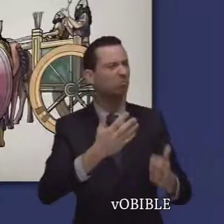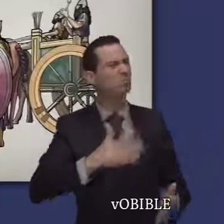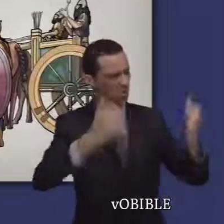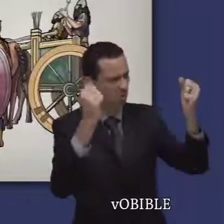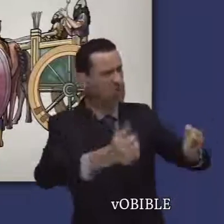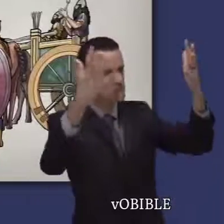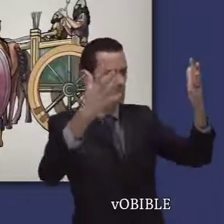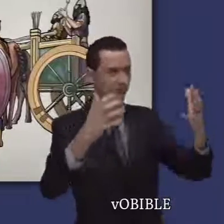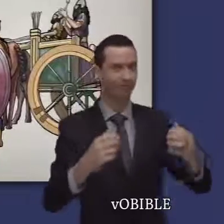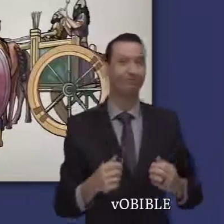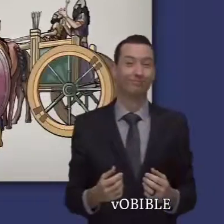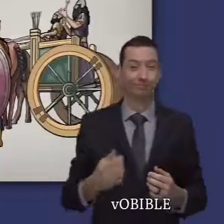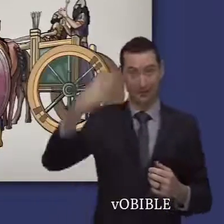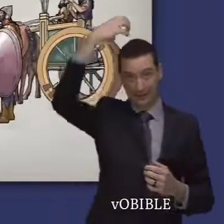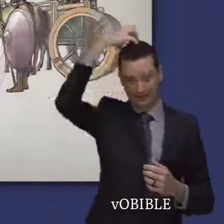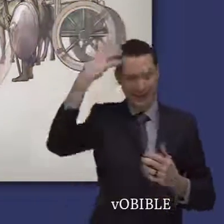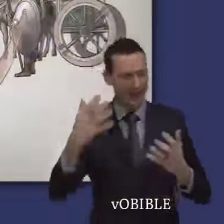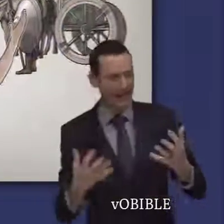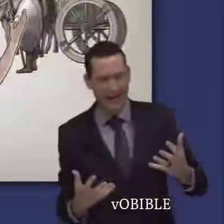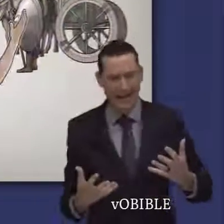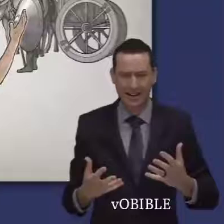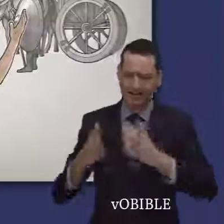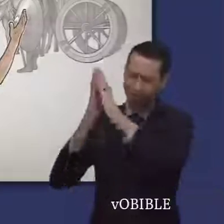to destroy Jerusalem if the city does not surrender.